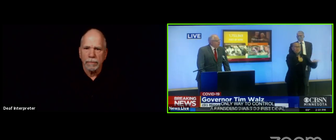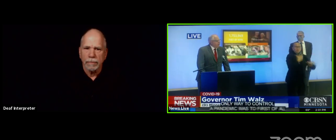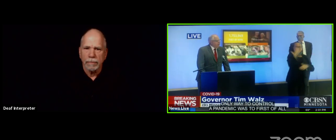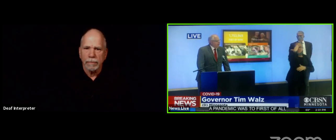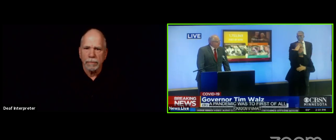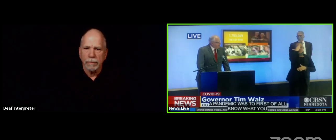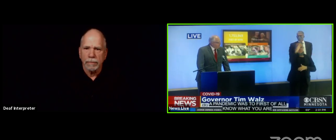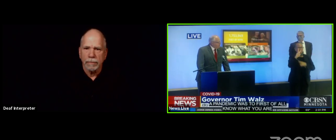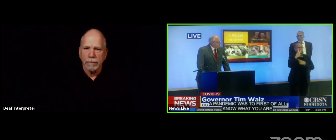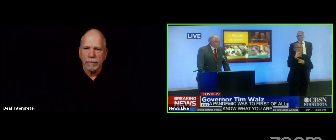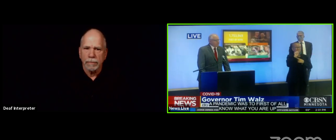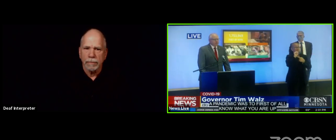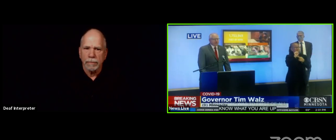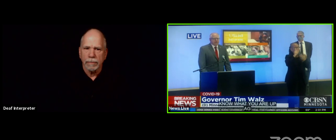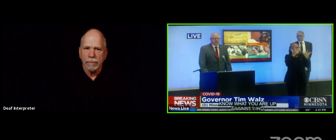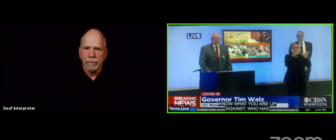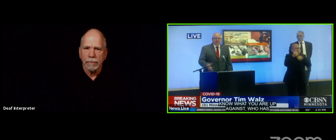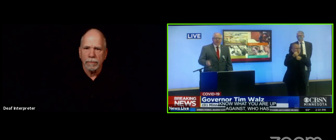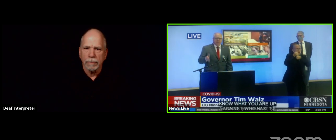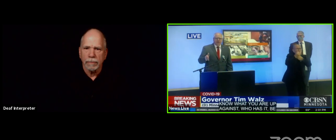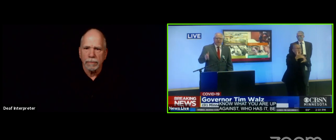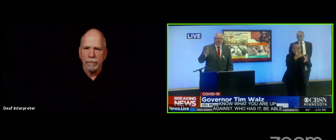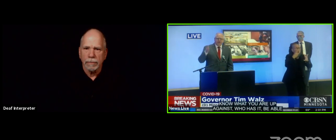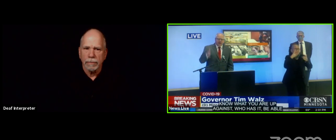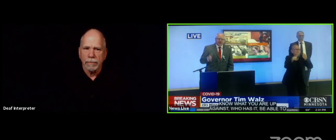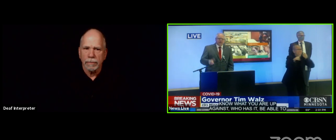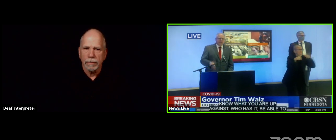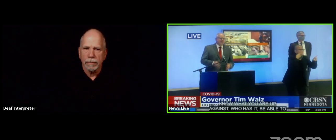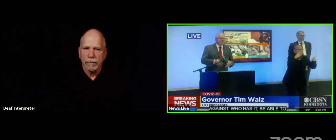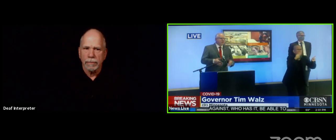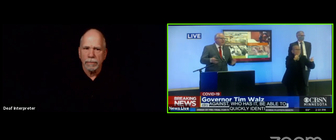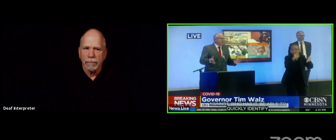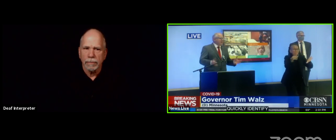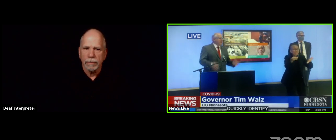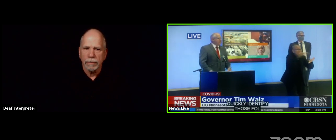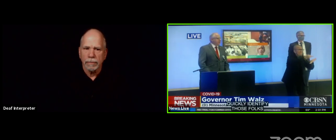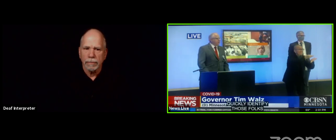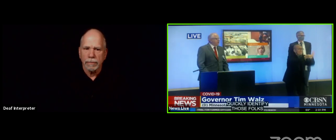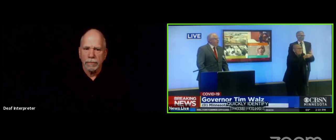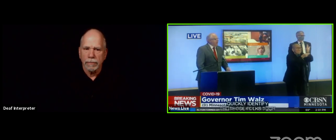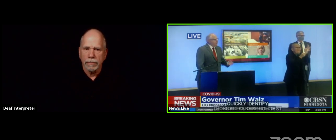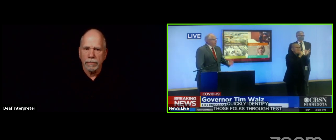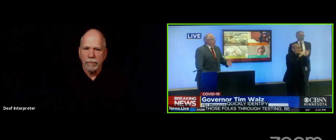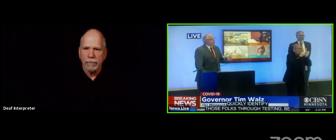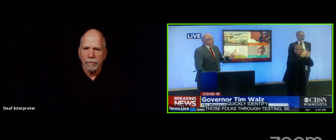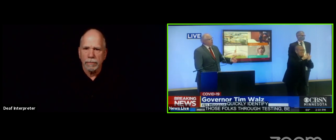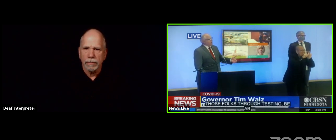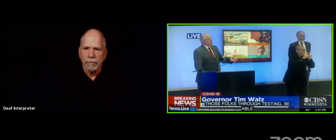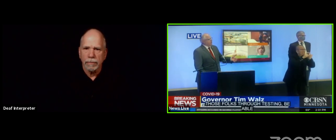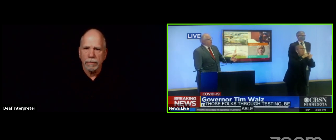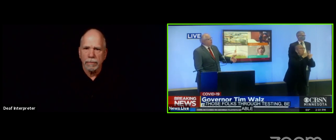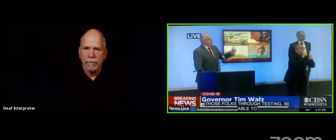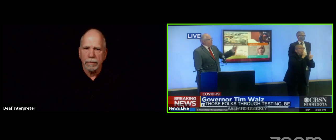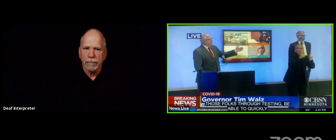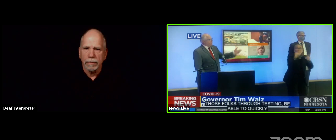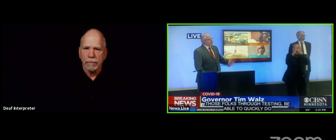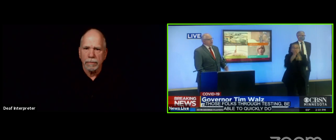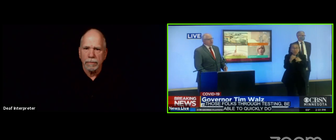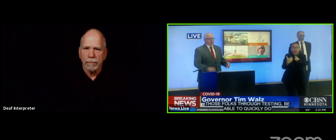quickly identify those folks through testing, be able to quickly do contact tracing to who they've come in contact with, and then have a